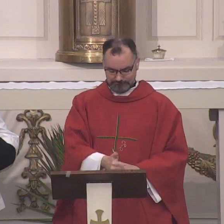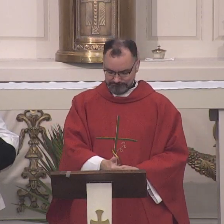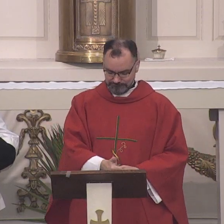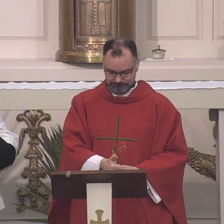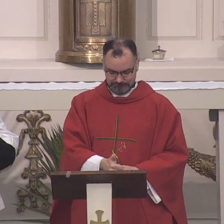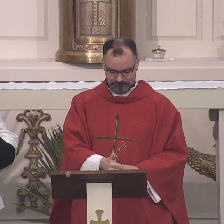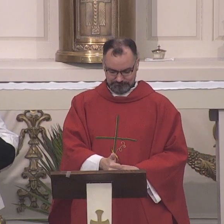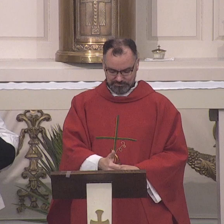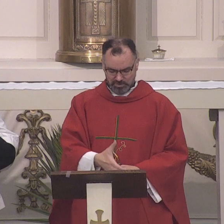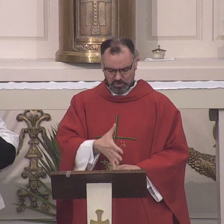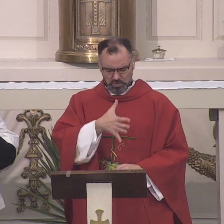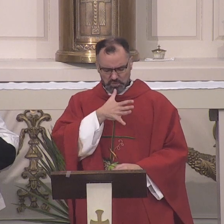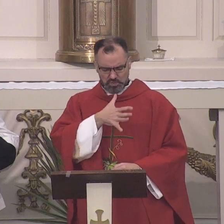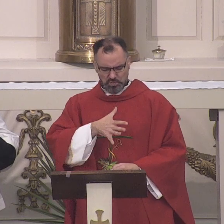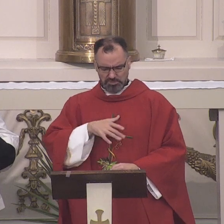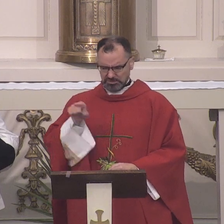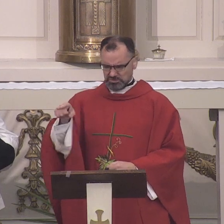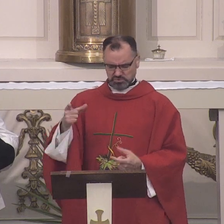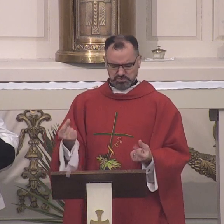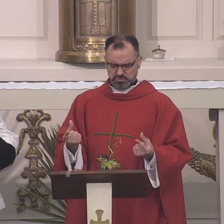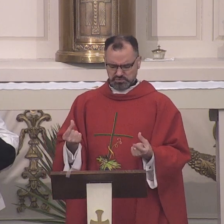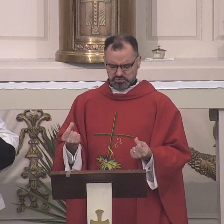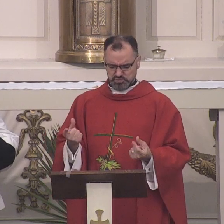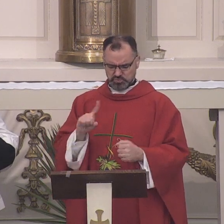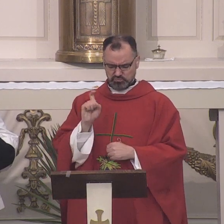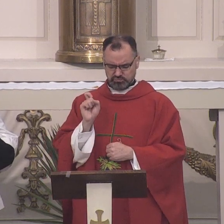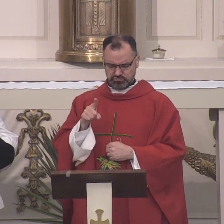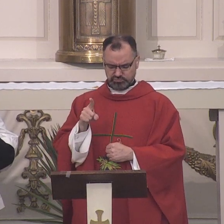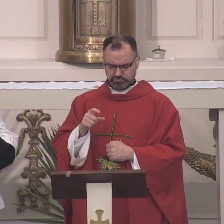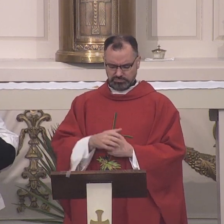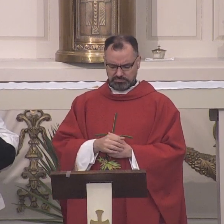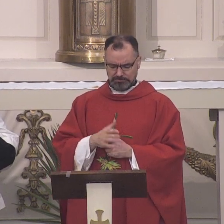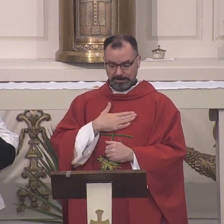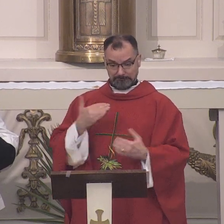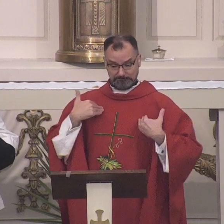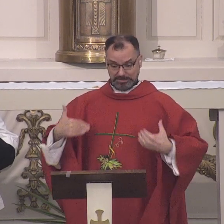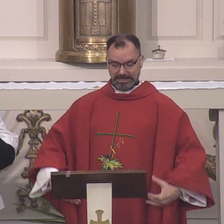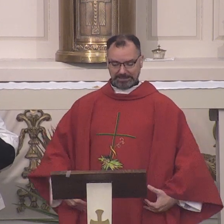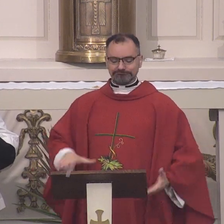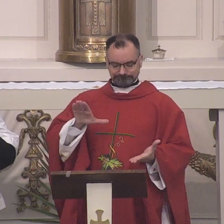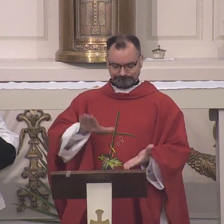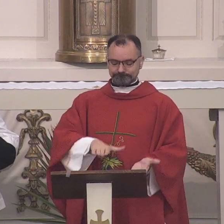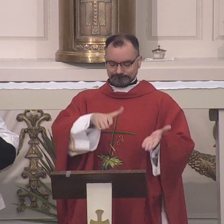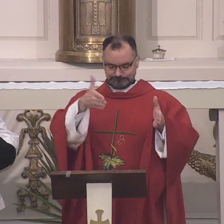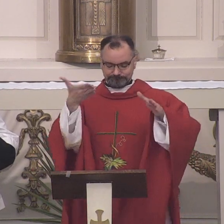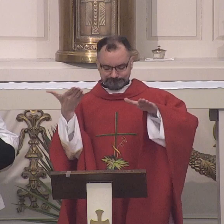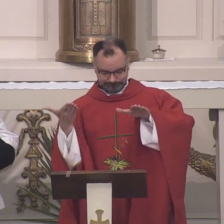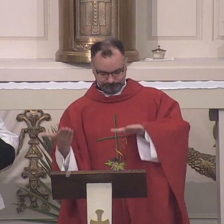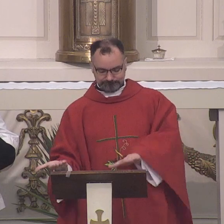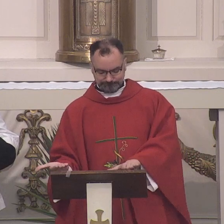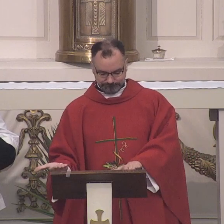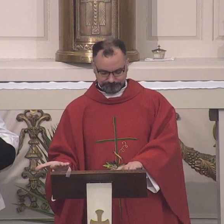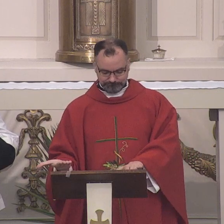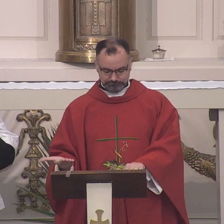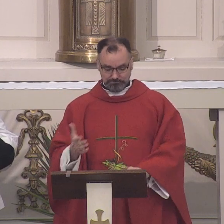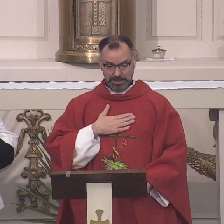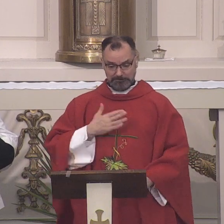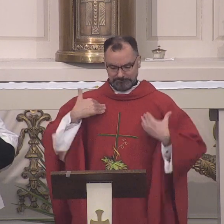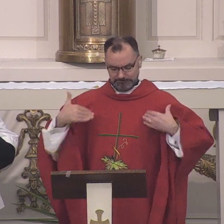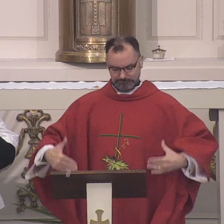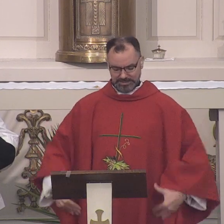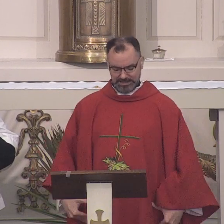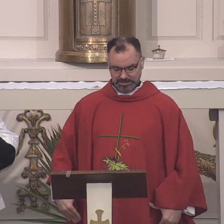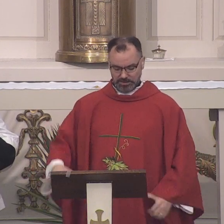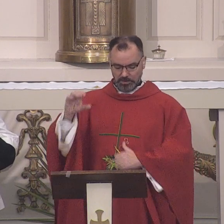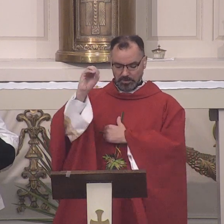not always have me. She has done what she could. She has anticipated anointing my body for